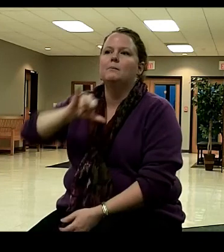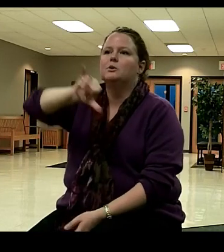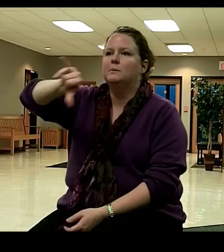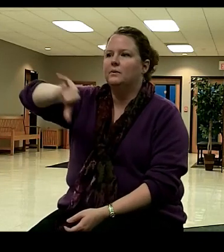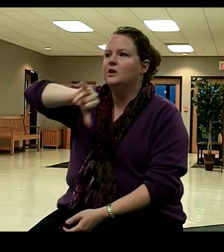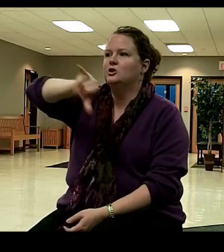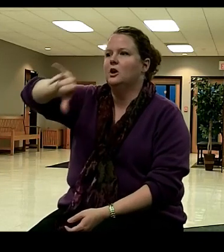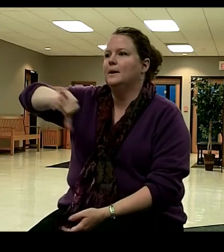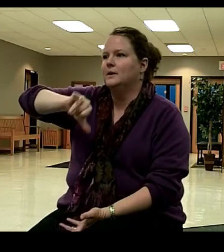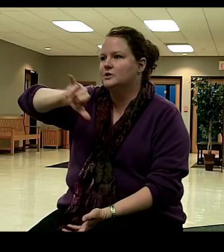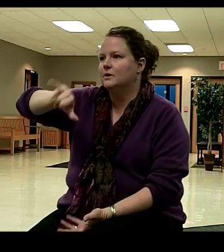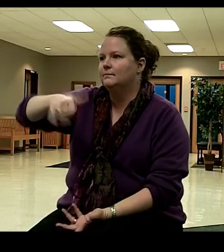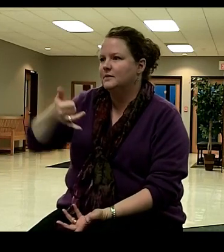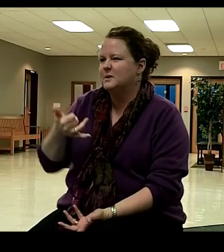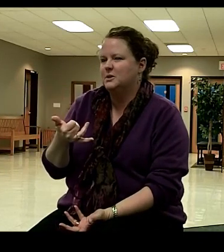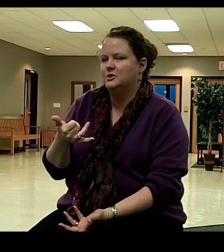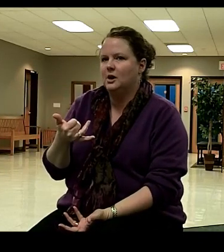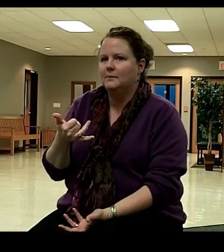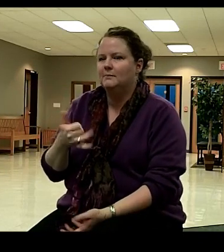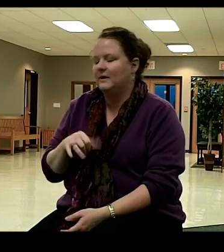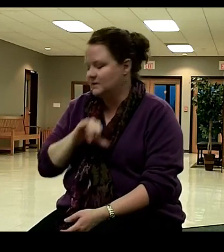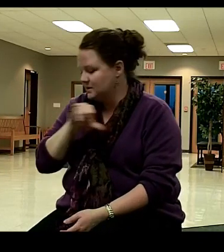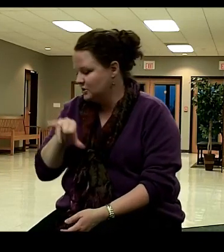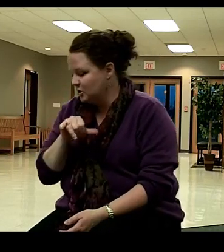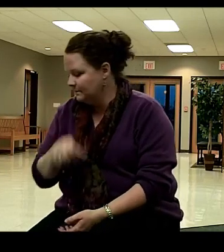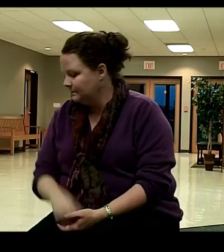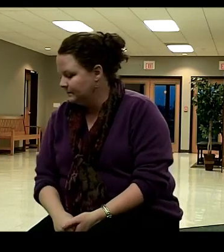most people think you're talking about syrup, especially when you're talking about breakfast. Syrup.